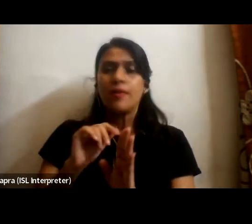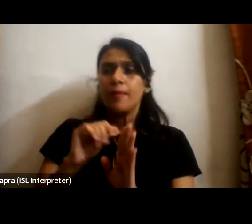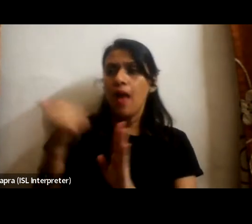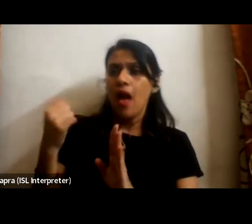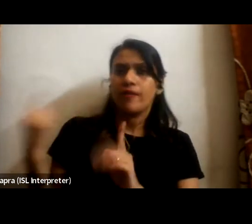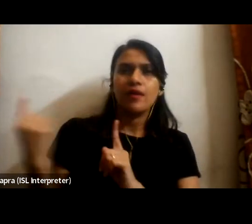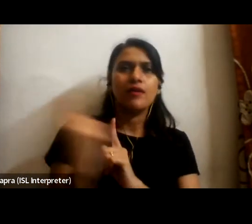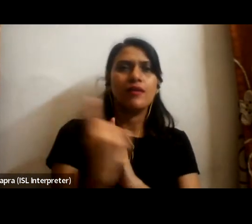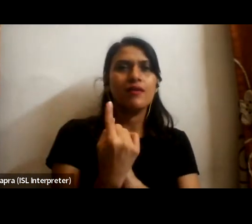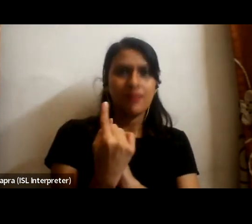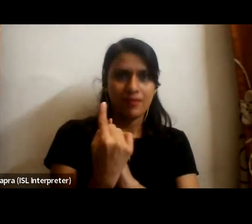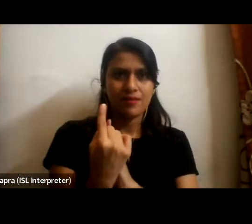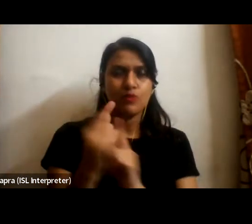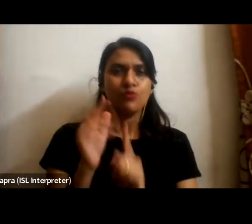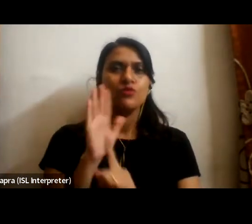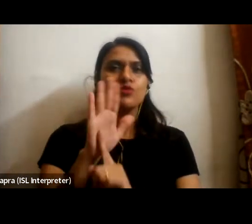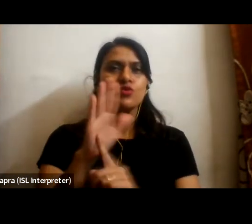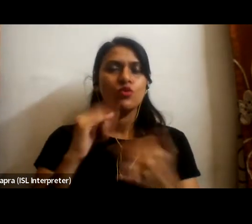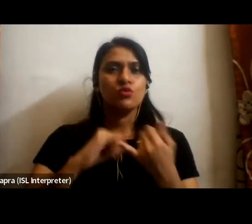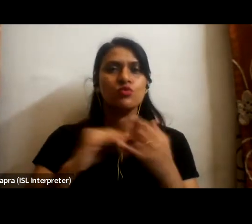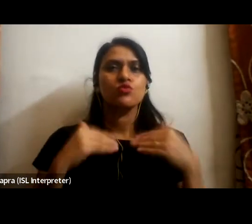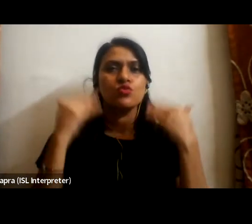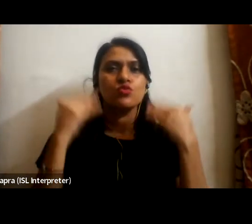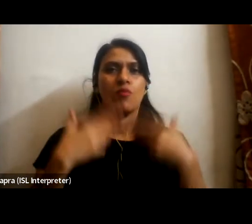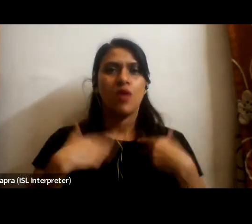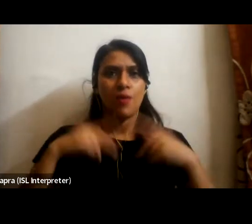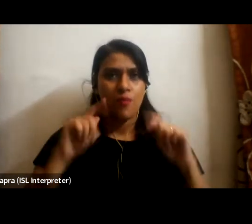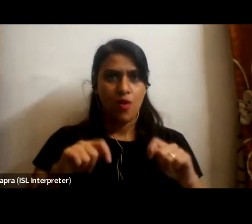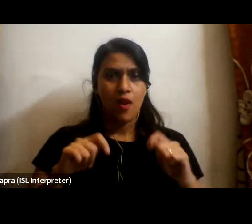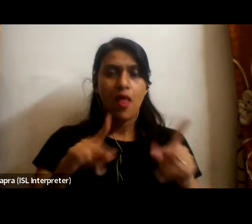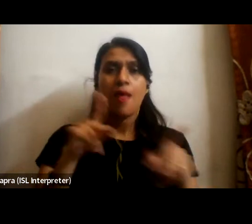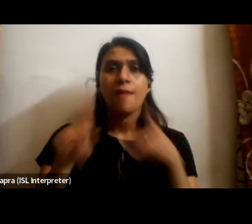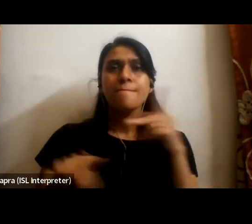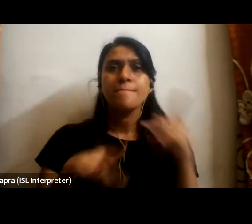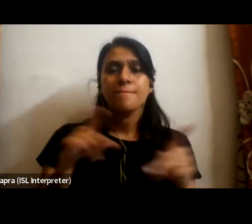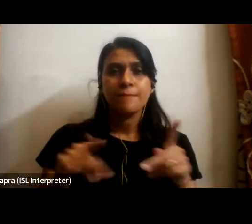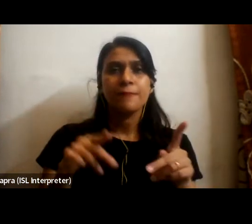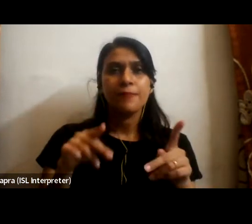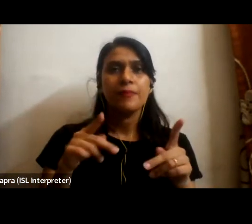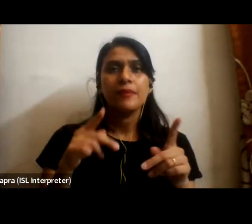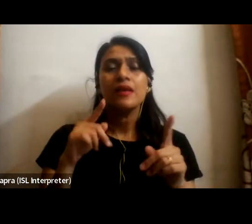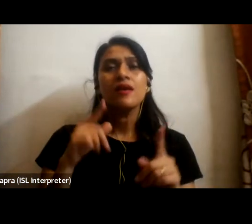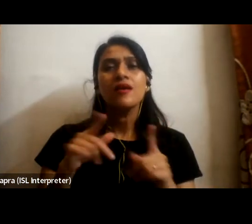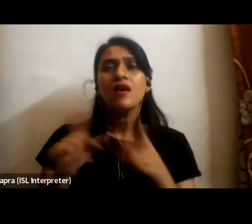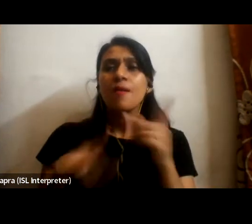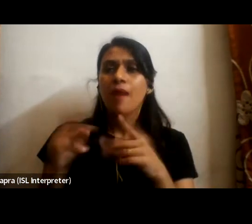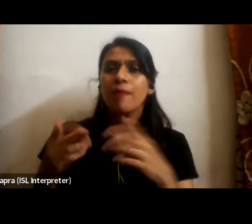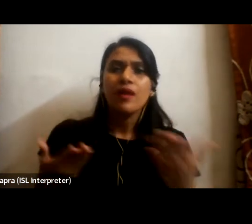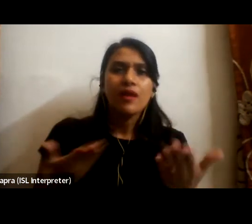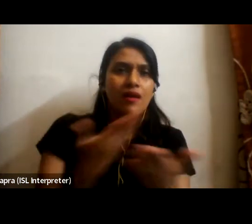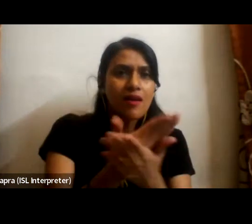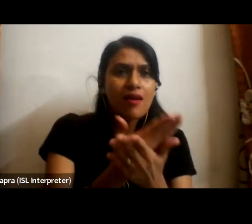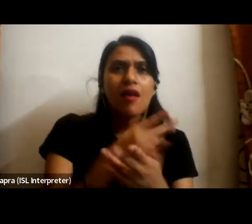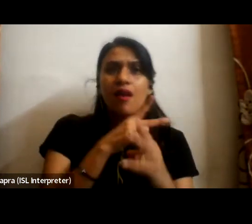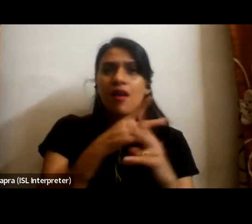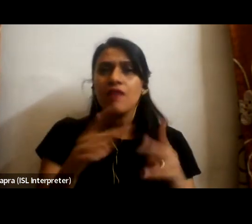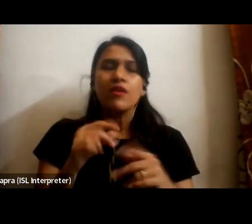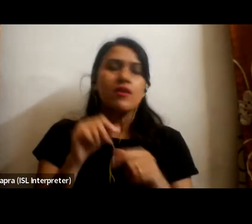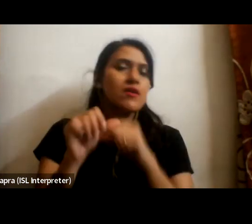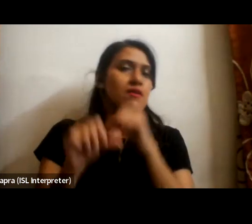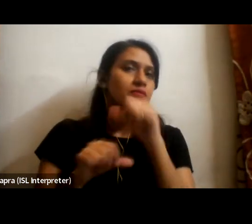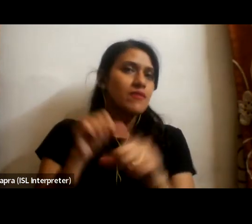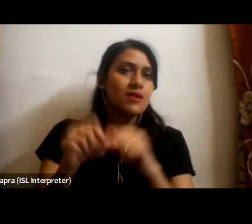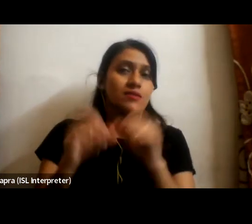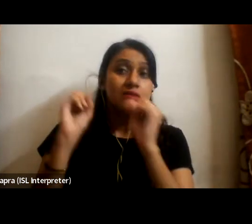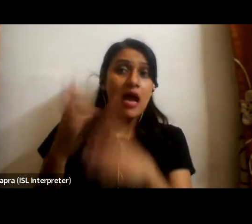them in the court, so on and so forth, right? So the public interest litigation movement, which becomes such a important face of the Supreme Court, starts at